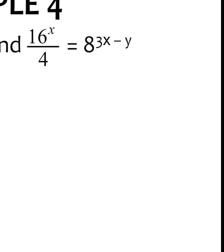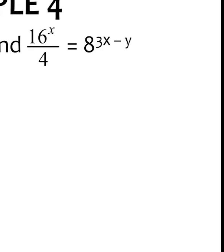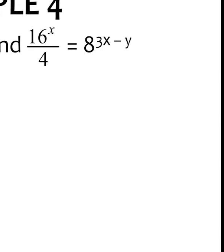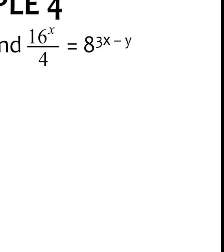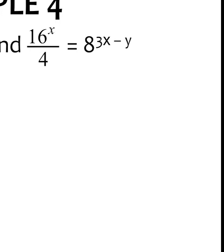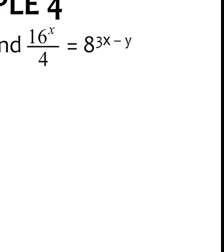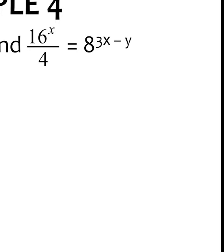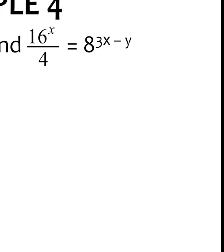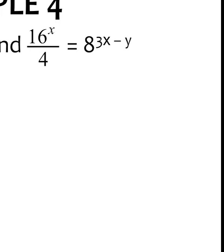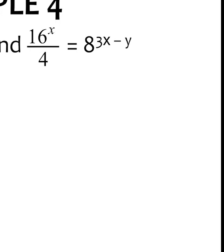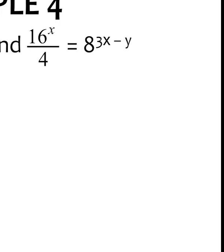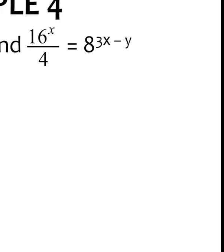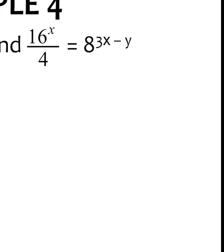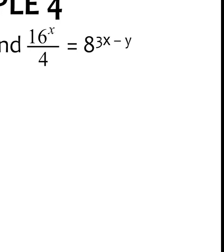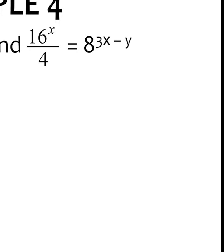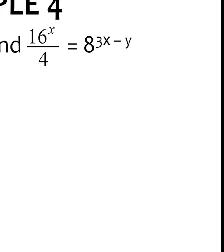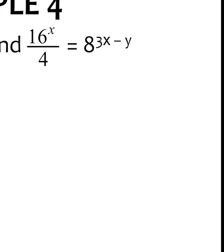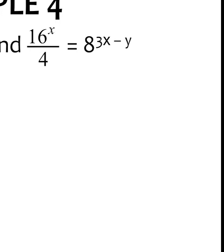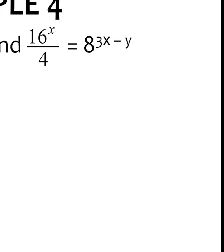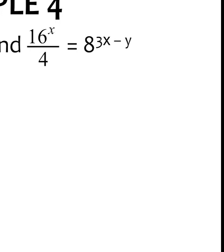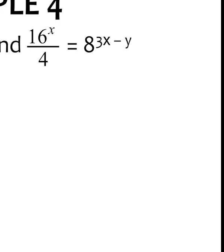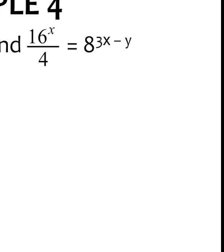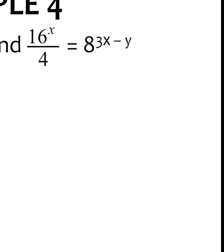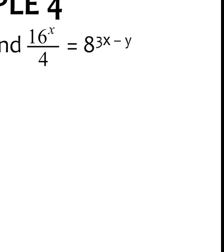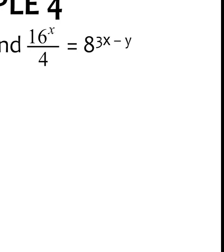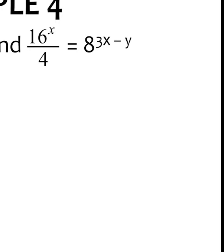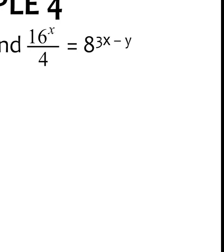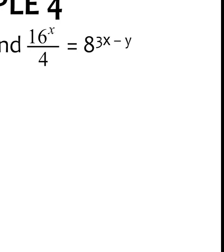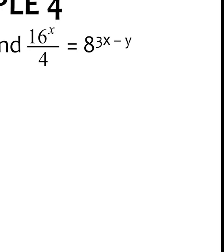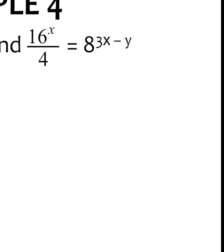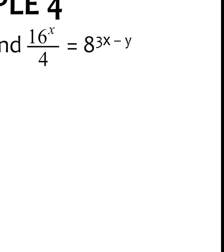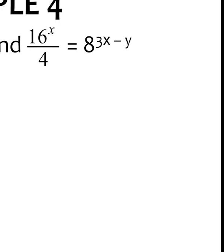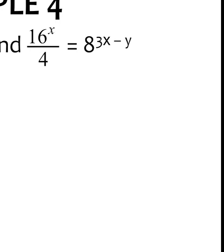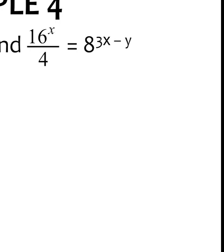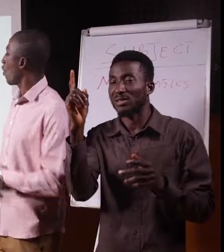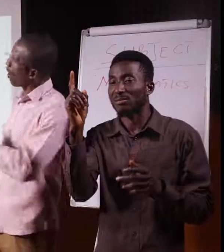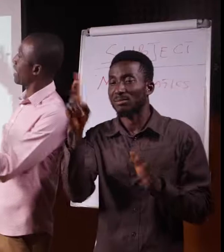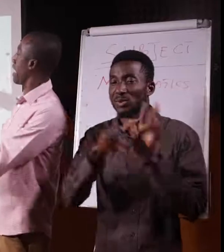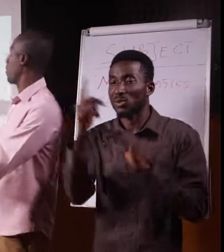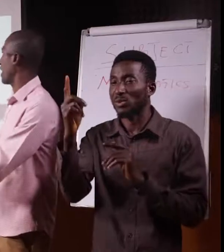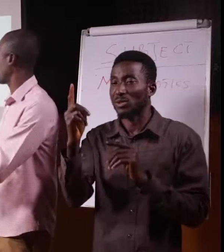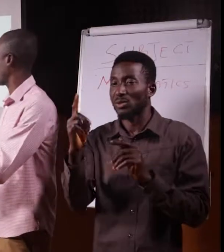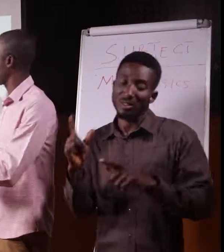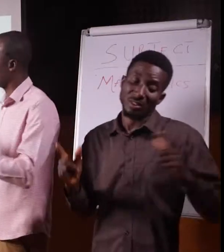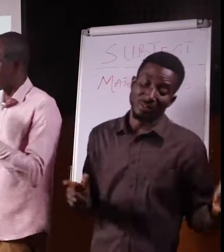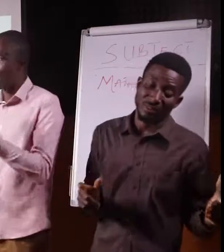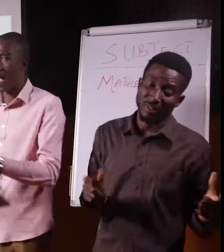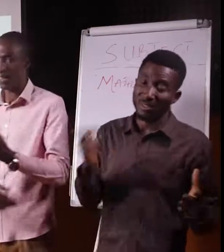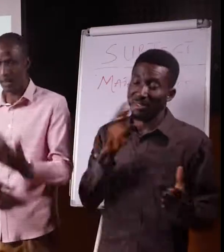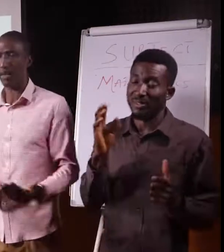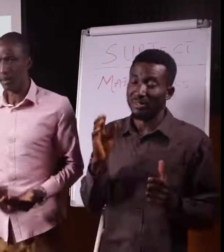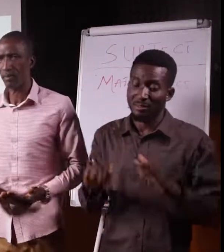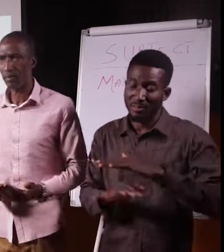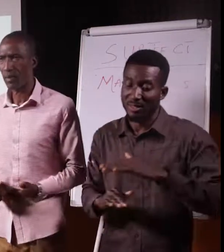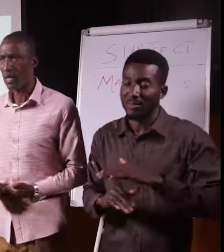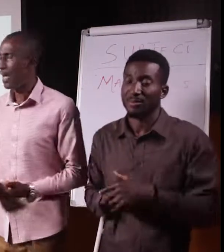1. 3 to the power of 2x minus y equals to 1. On the left-hand side, there is a base